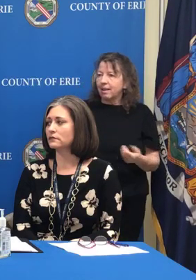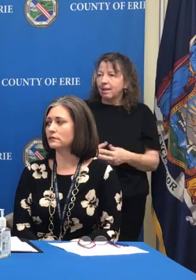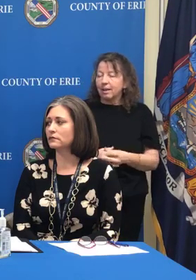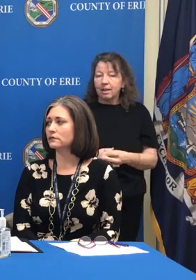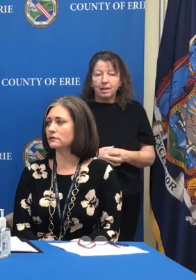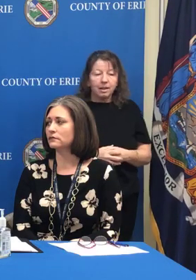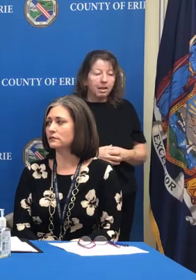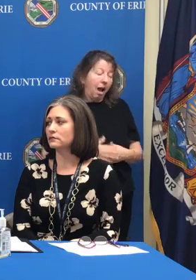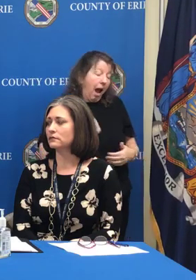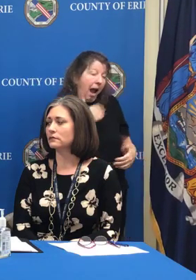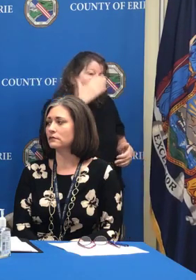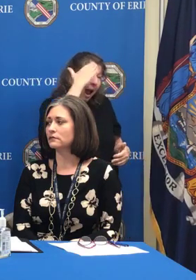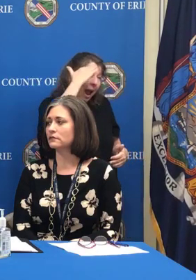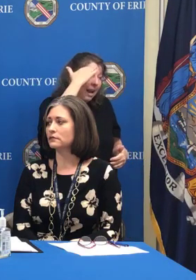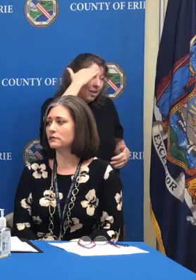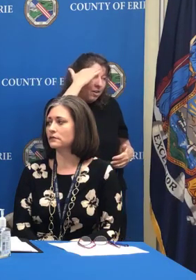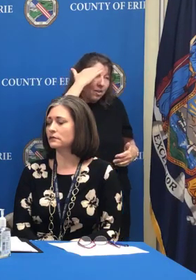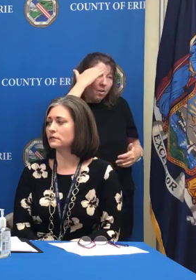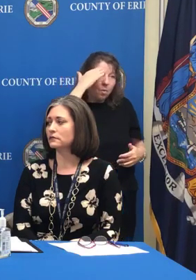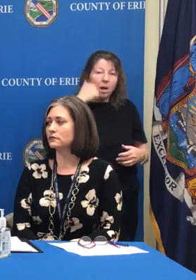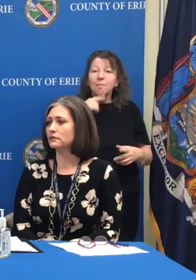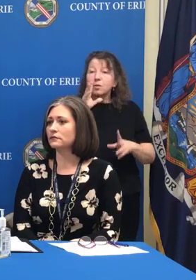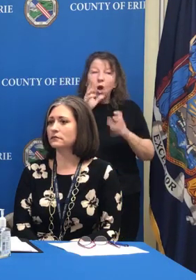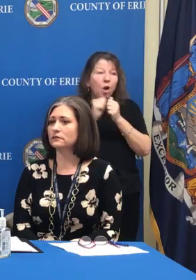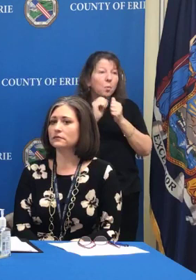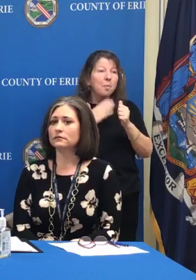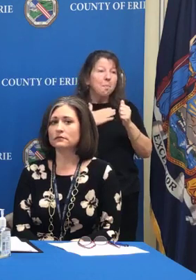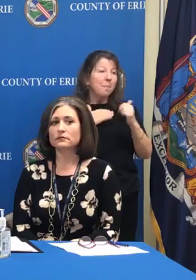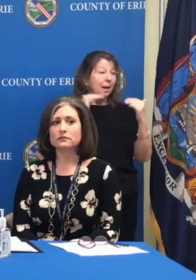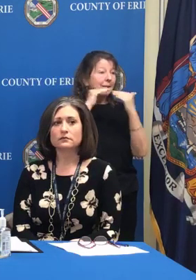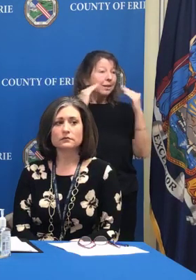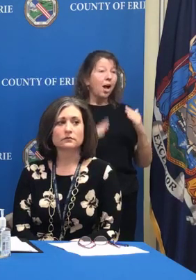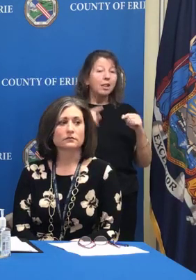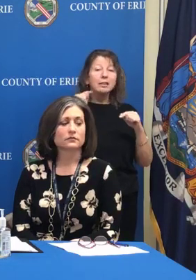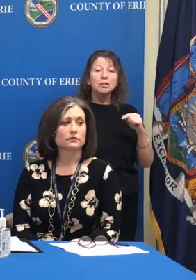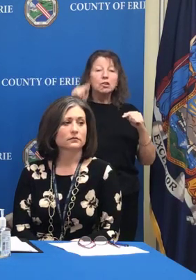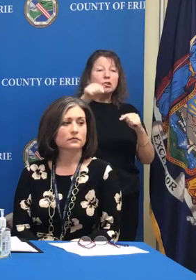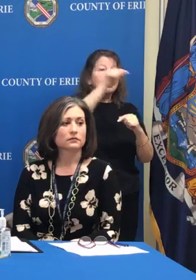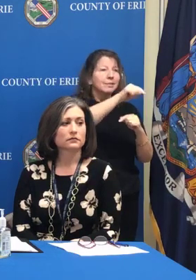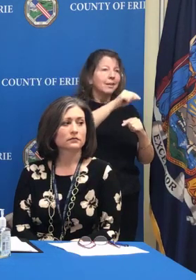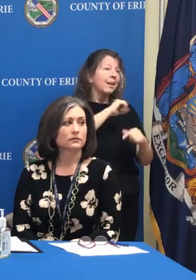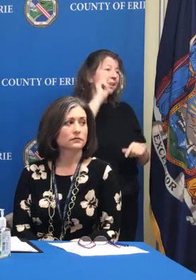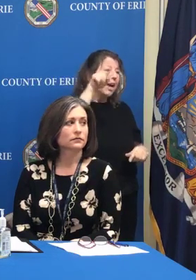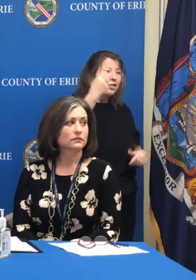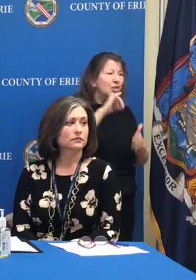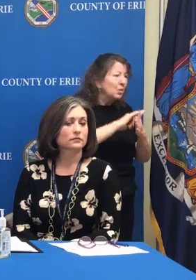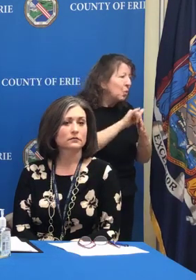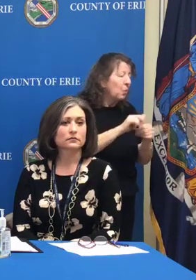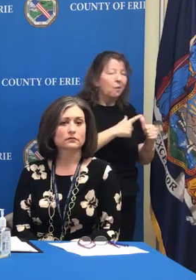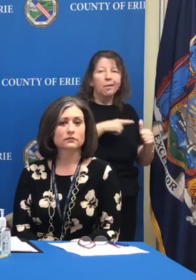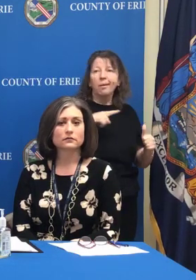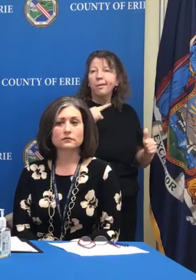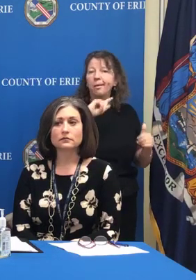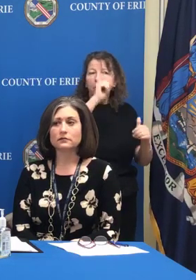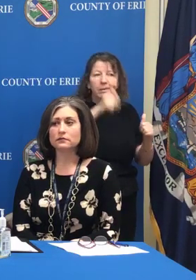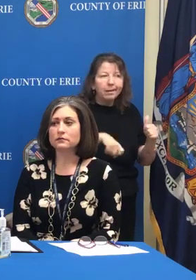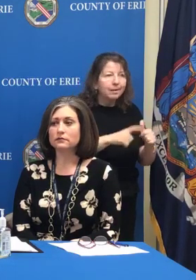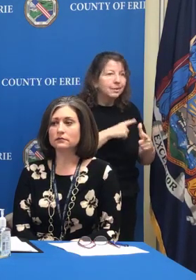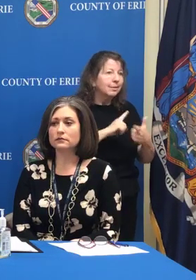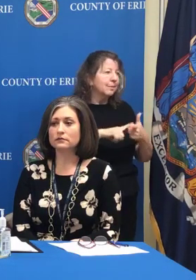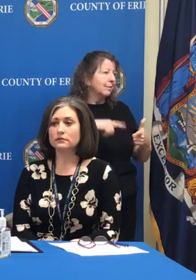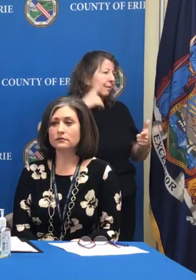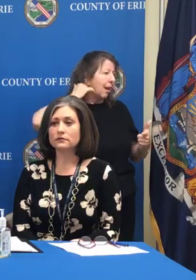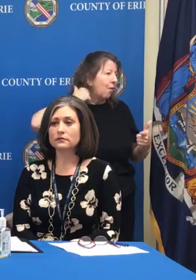confident that, because I know it's the case after talking to my colleagues, whether they're elsewhere in Texas or California or